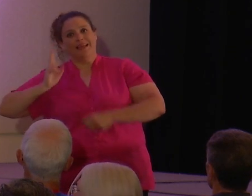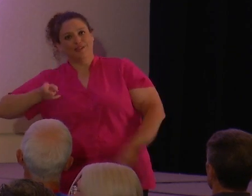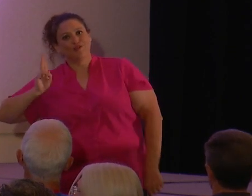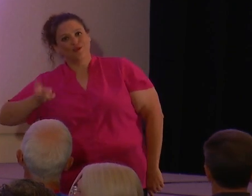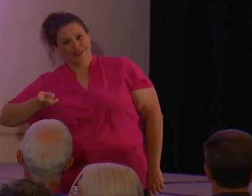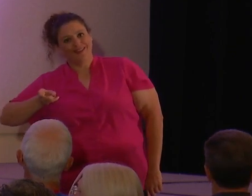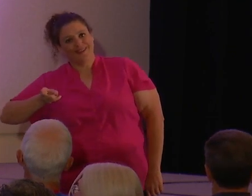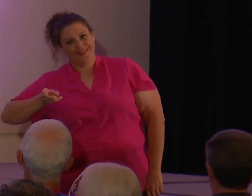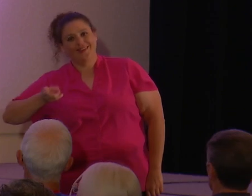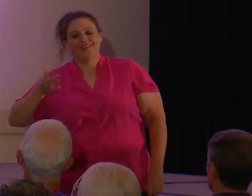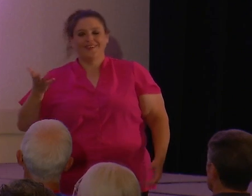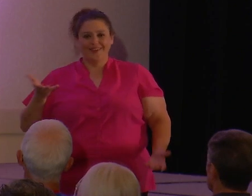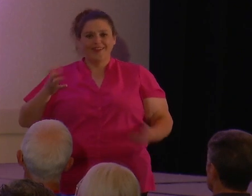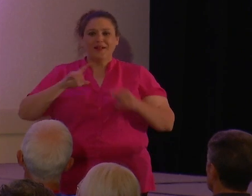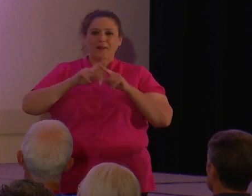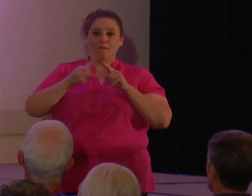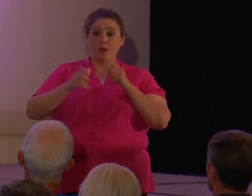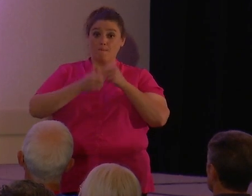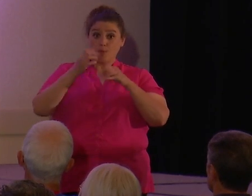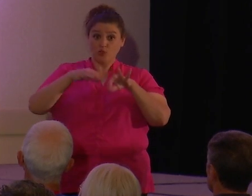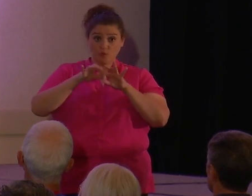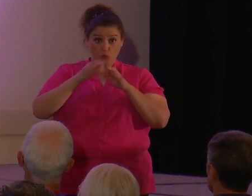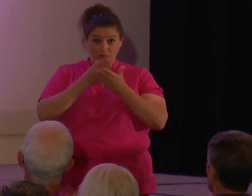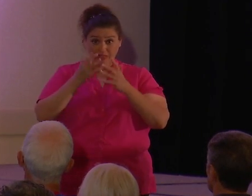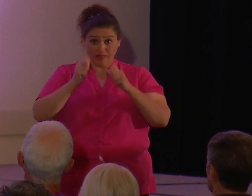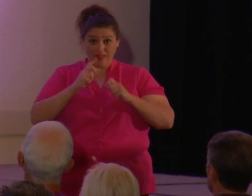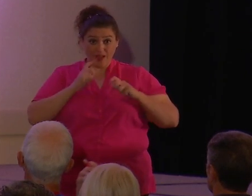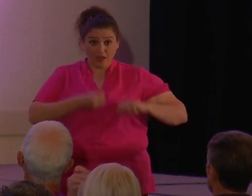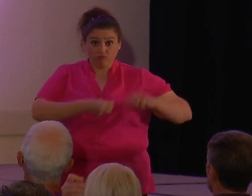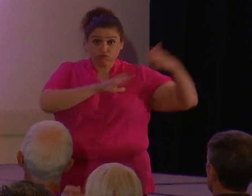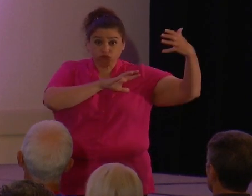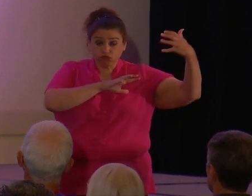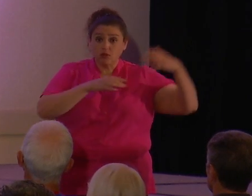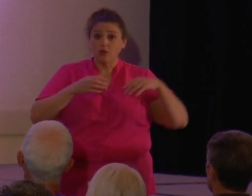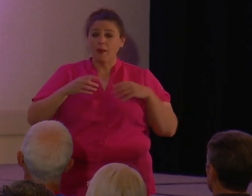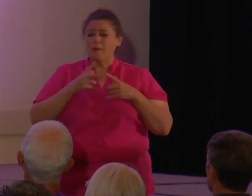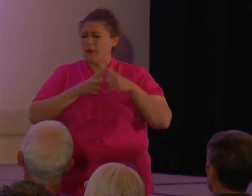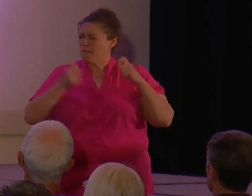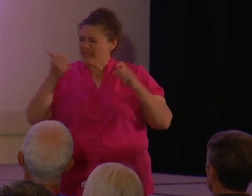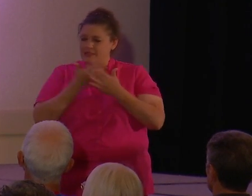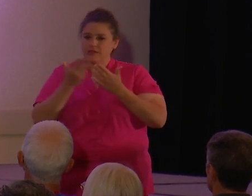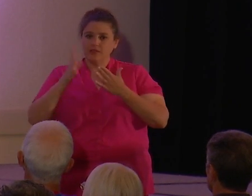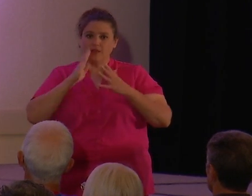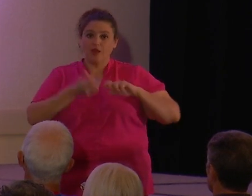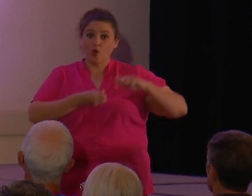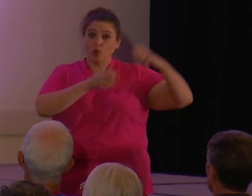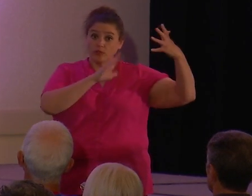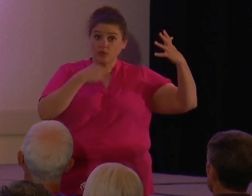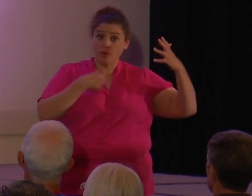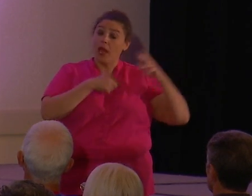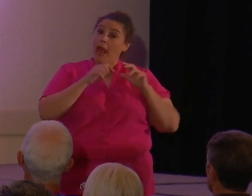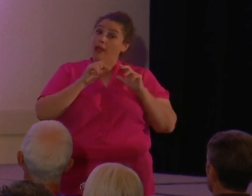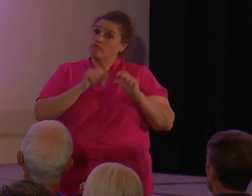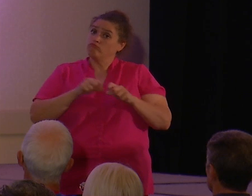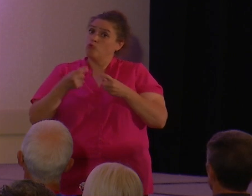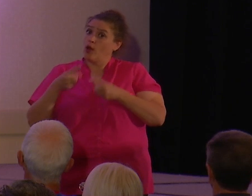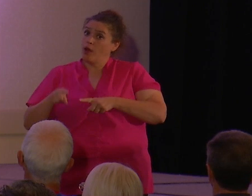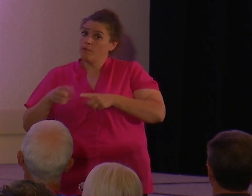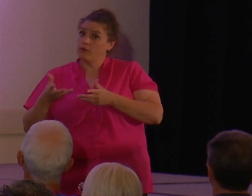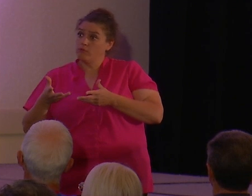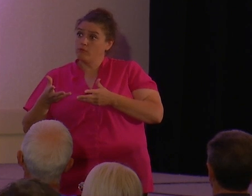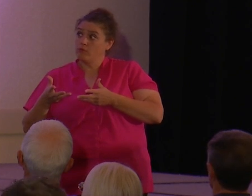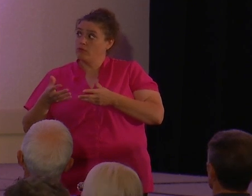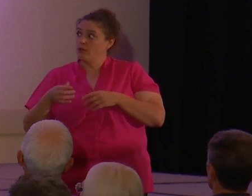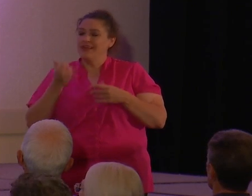But the most important thing that can stop us, the biggest thing that will stop us, and it may stop us,